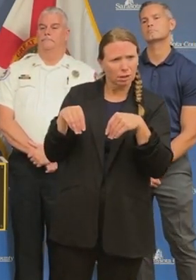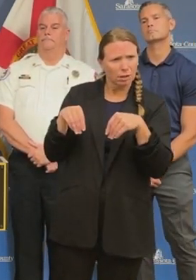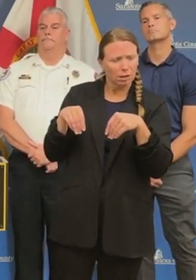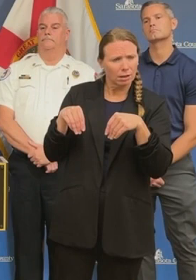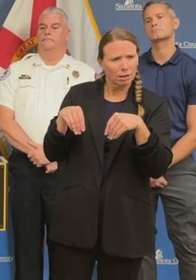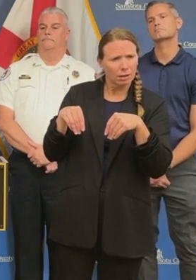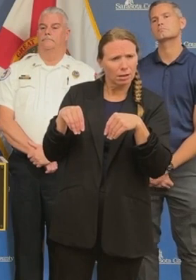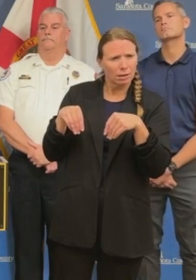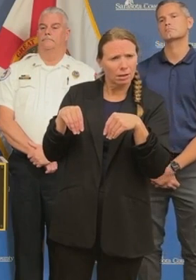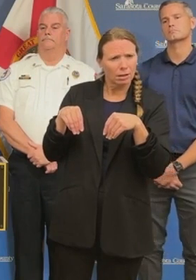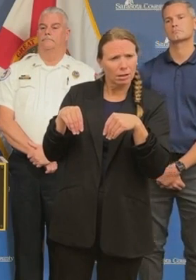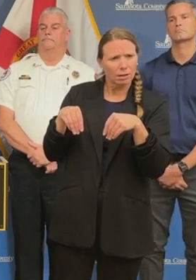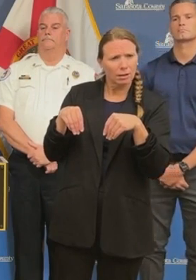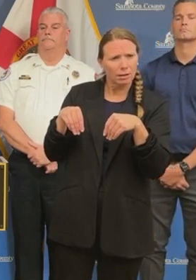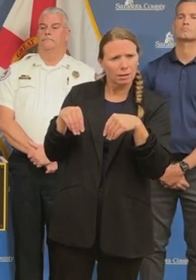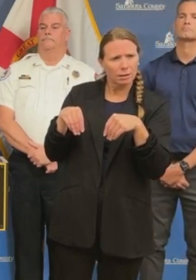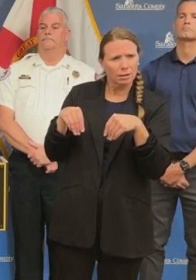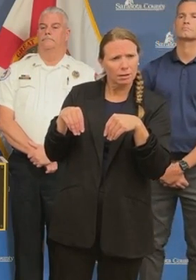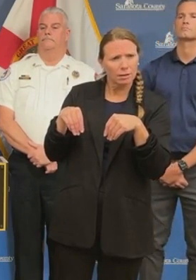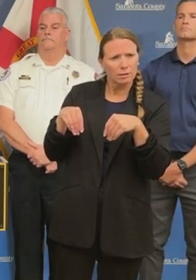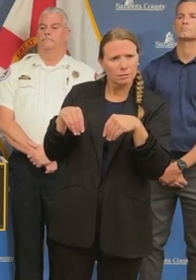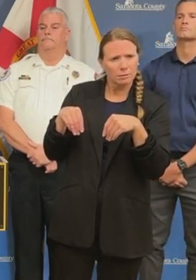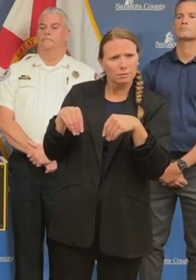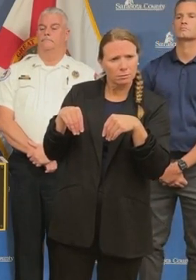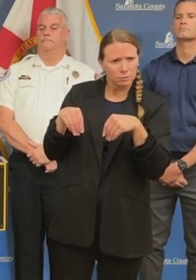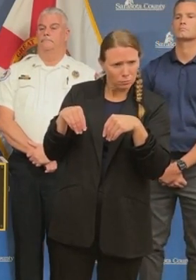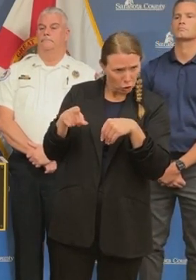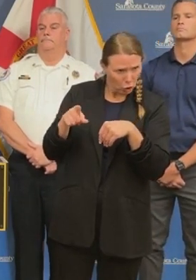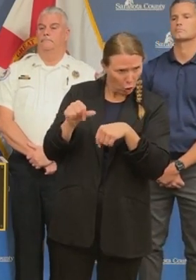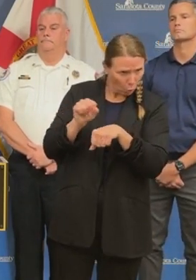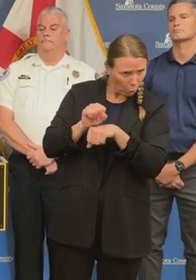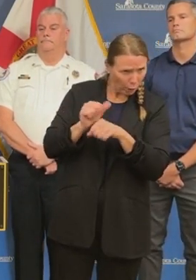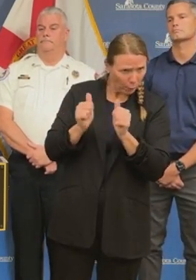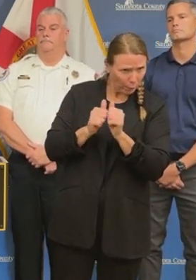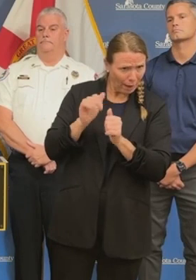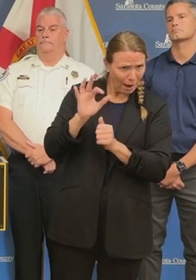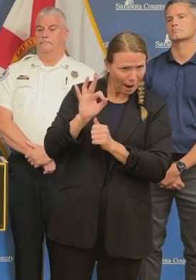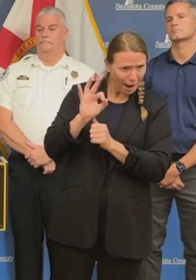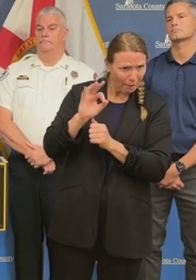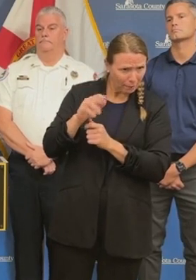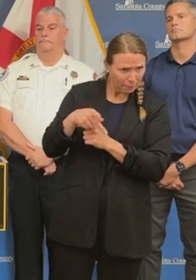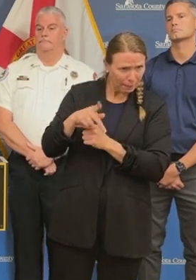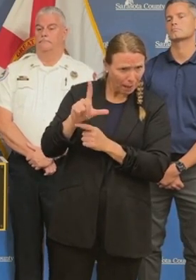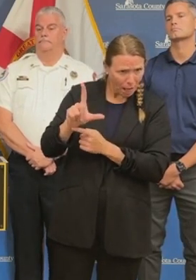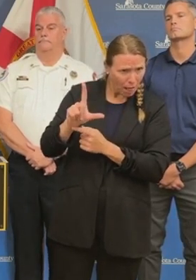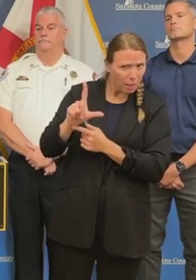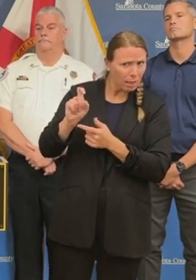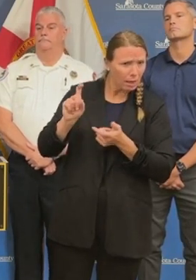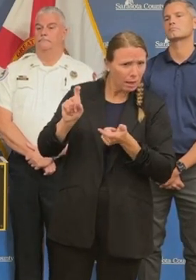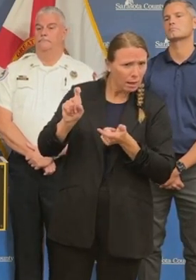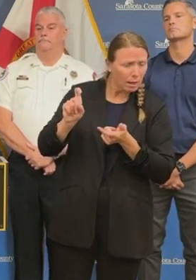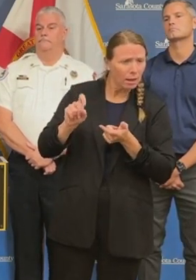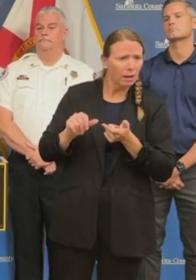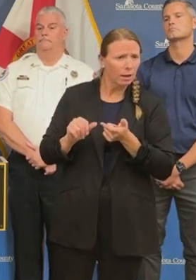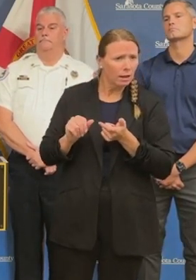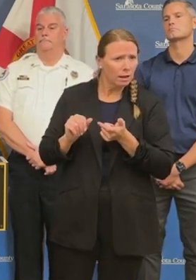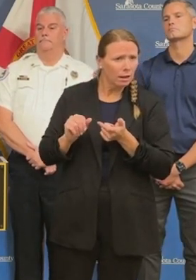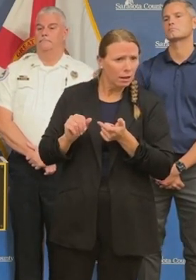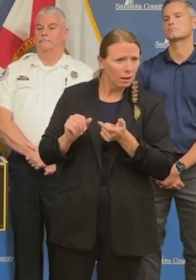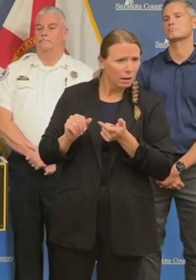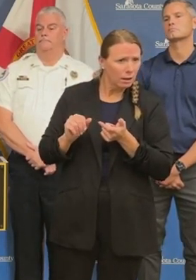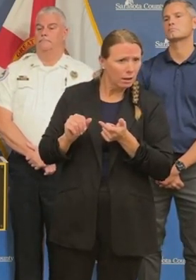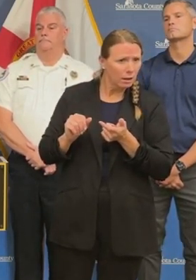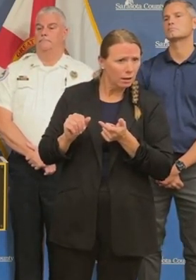county, I assume the county is working with FPL, to activate that huge staging area